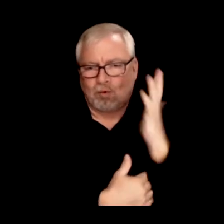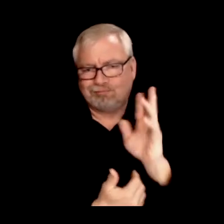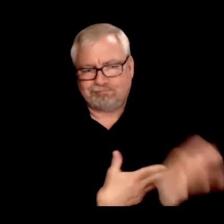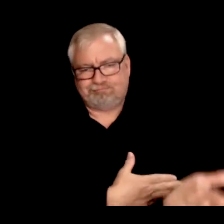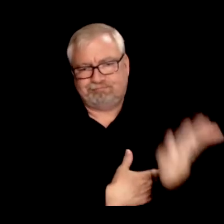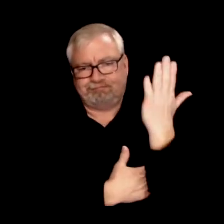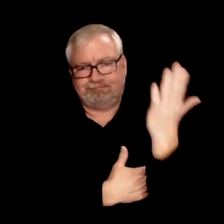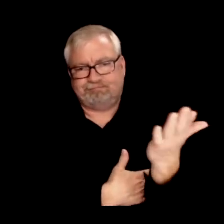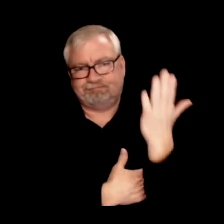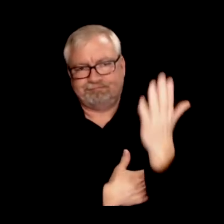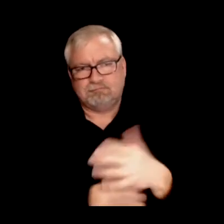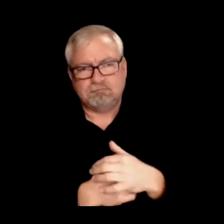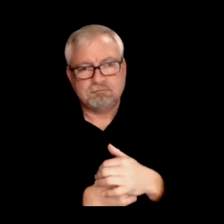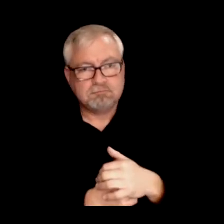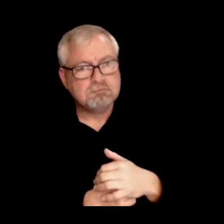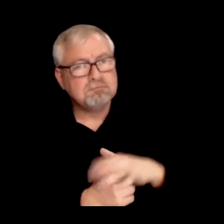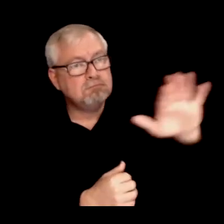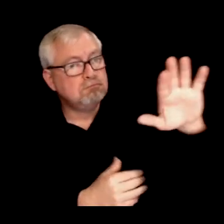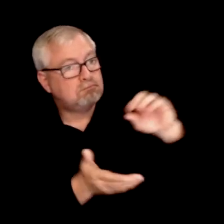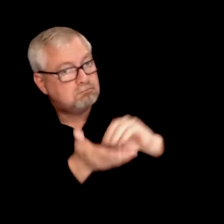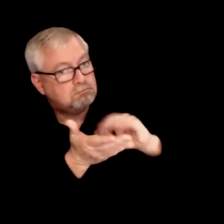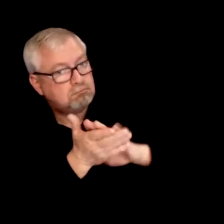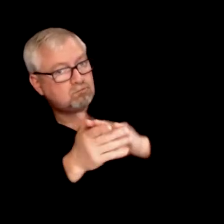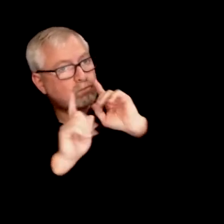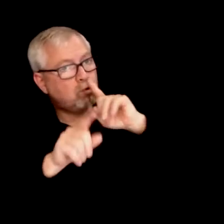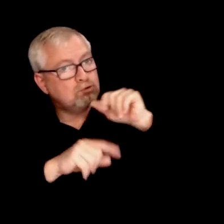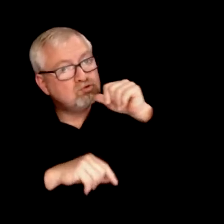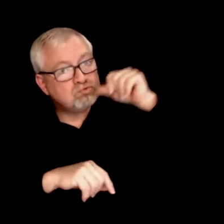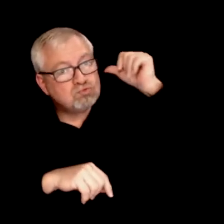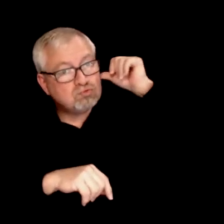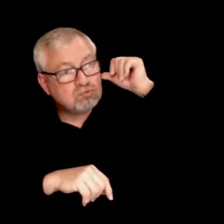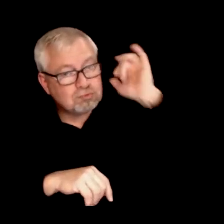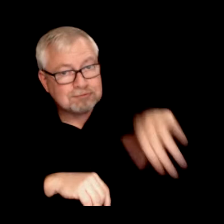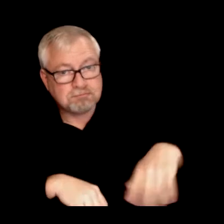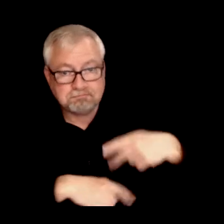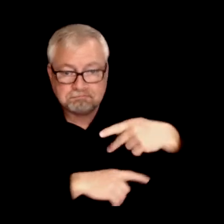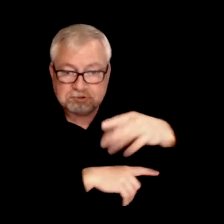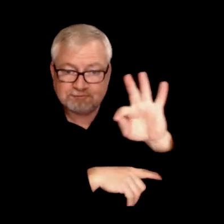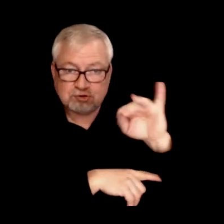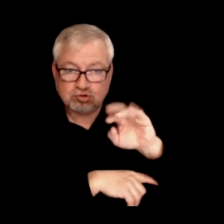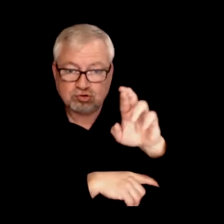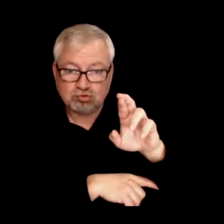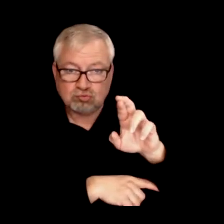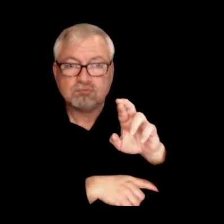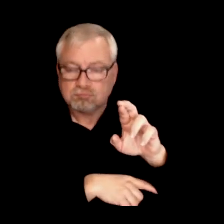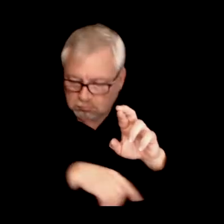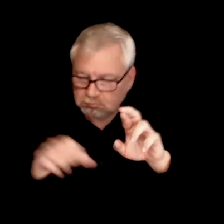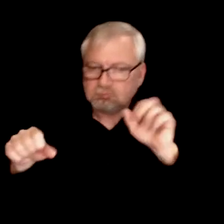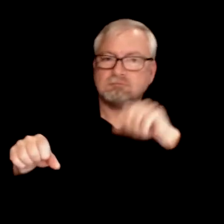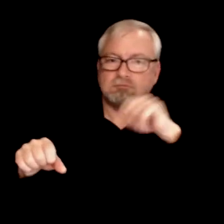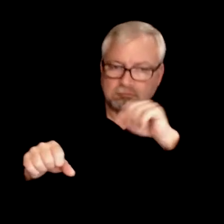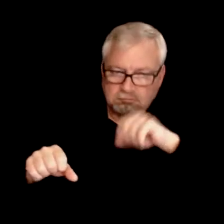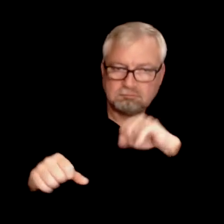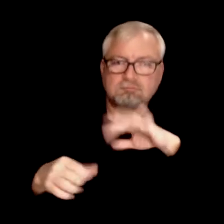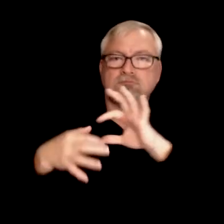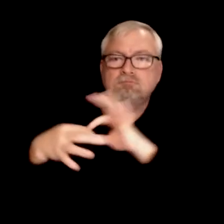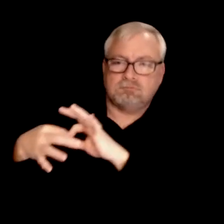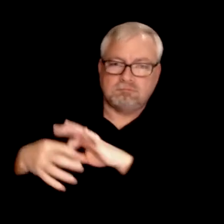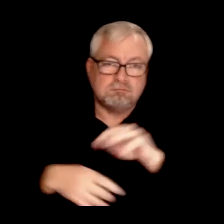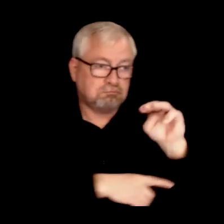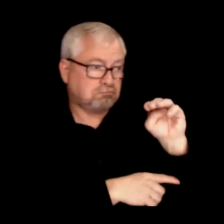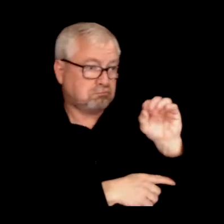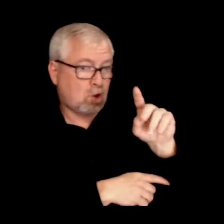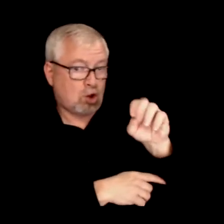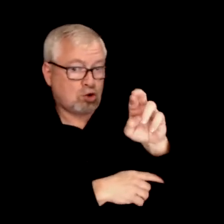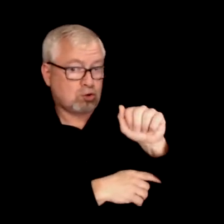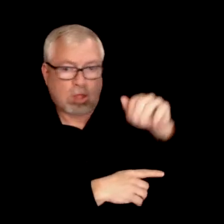Yes, because the Moderna vaccine is just coming in. Right, and you said earlier, you know, needles